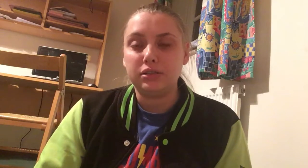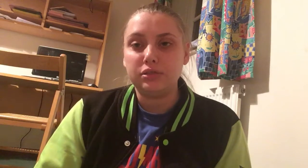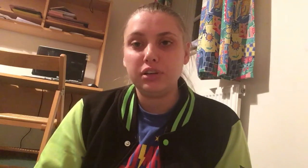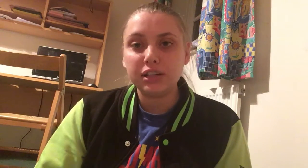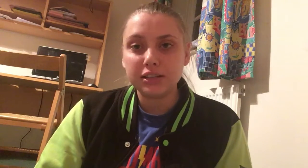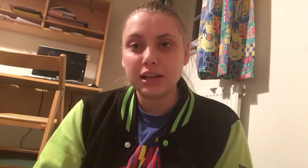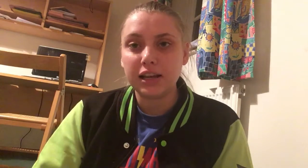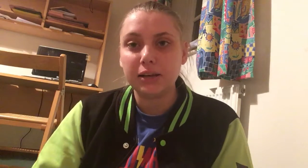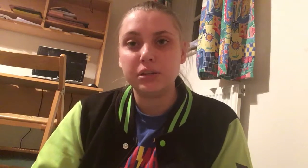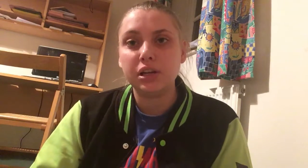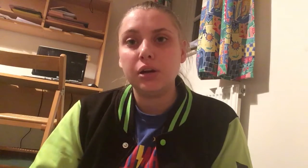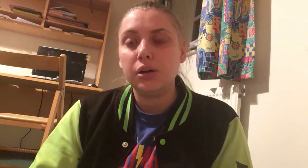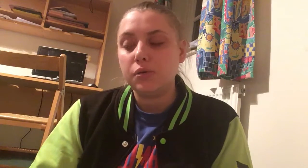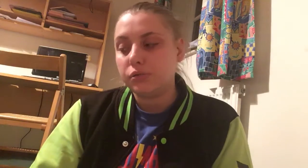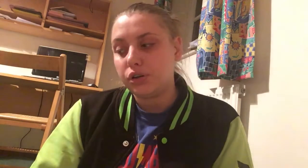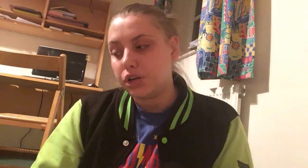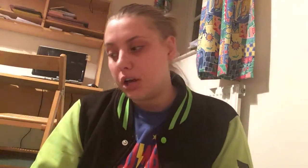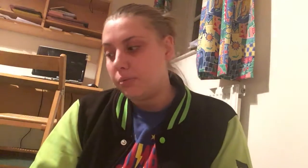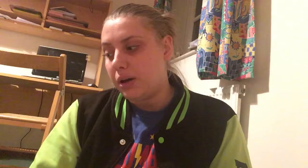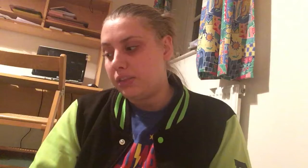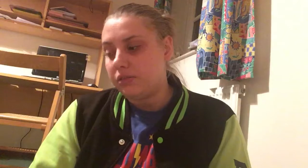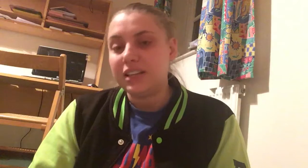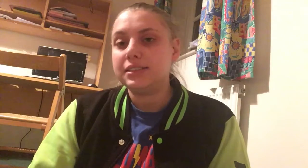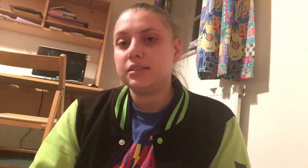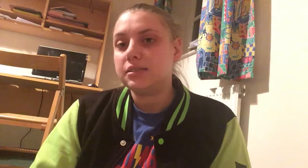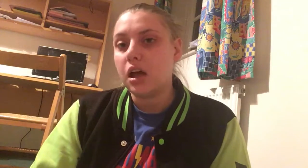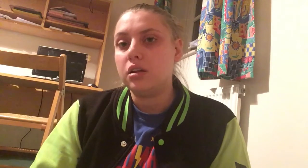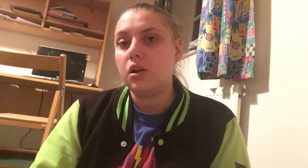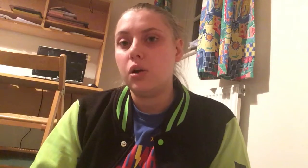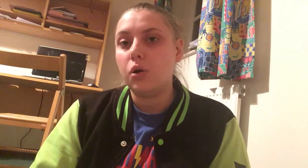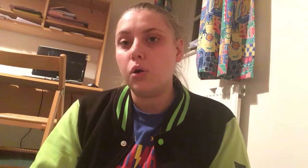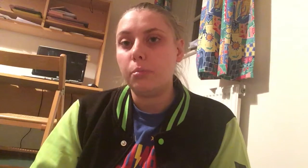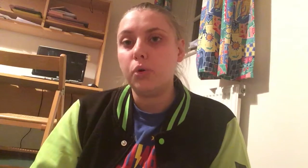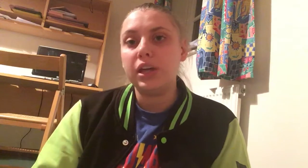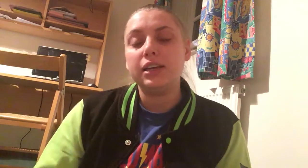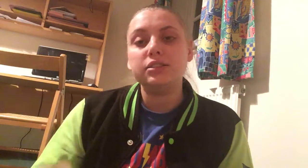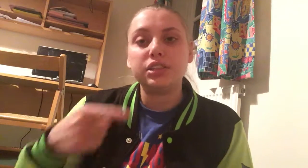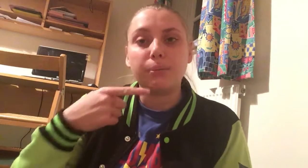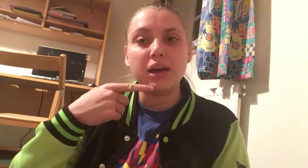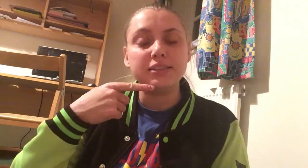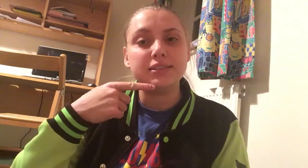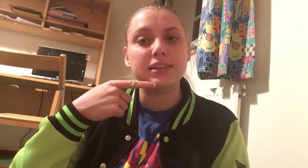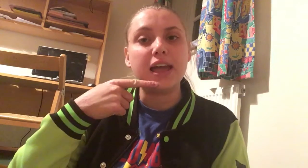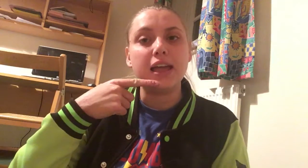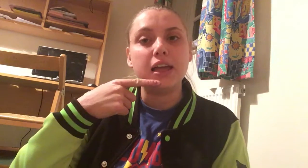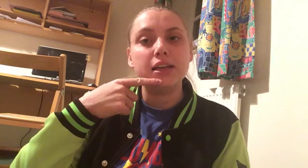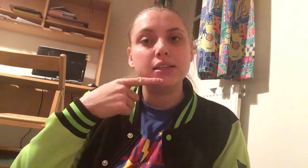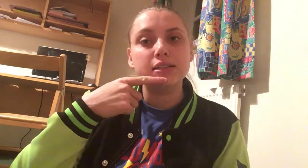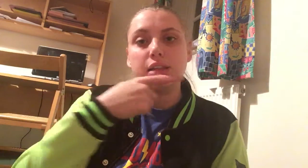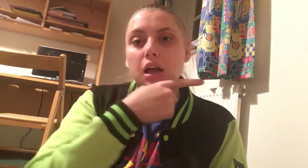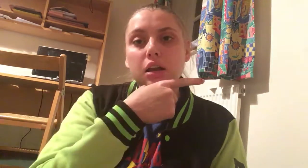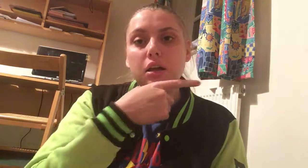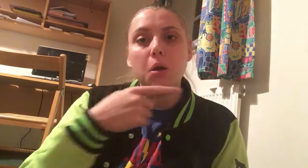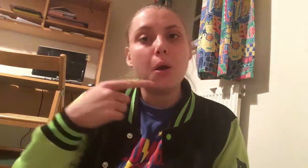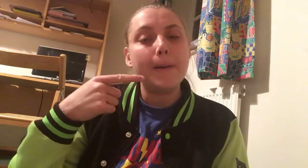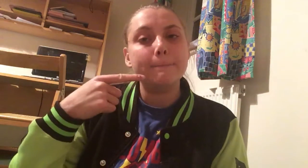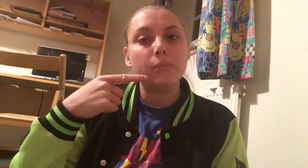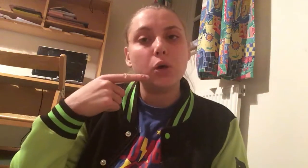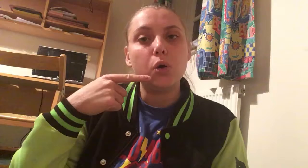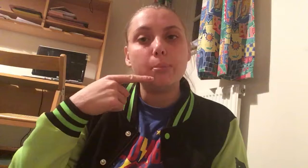that is reading the sign language will not know whether it's son or boy, so you must say son or